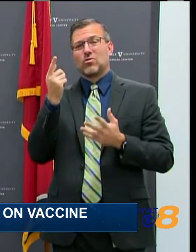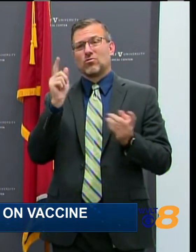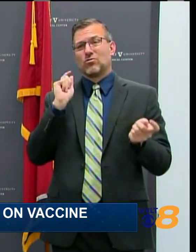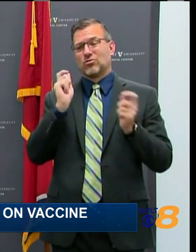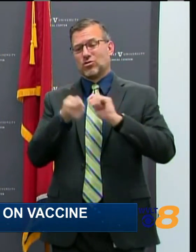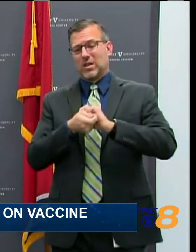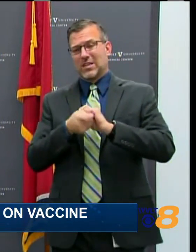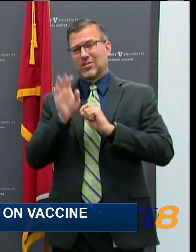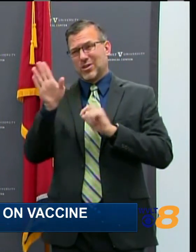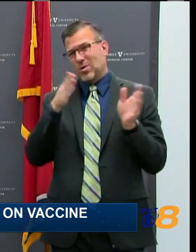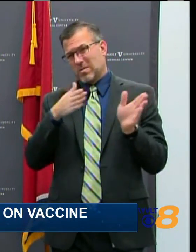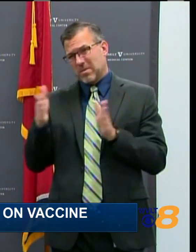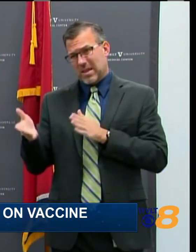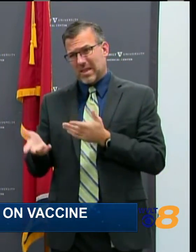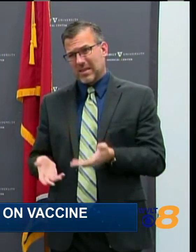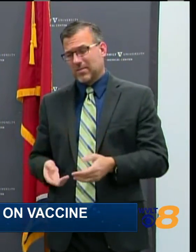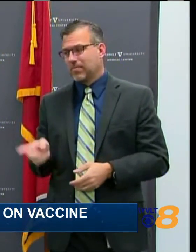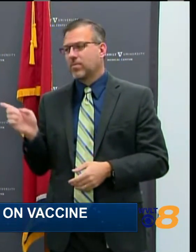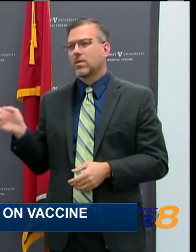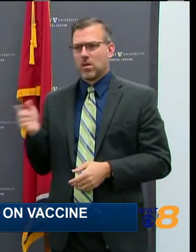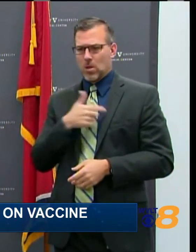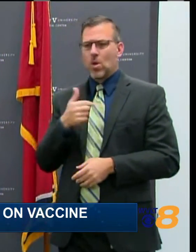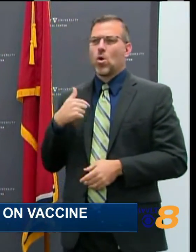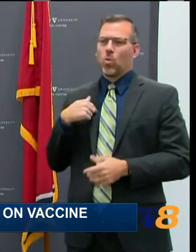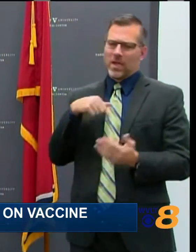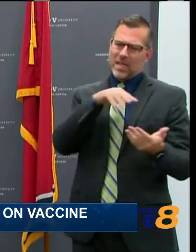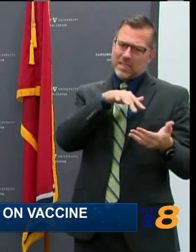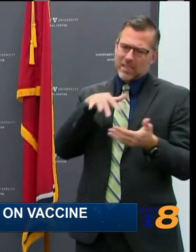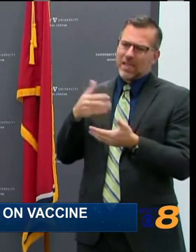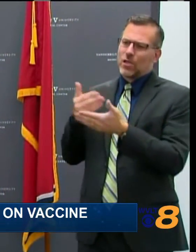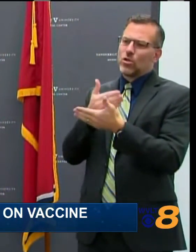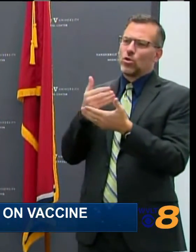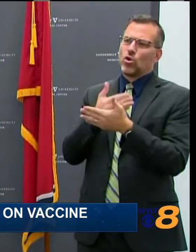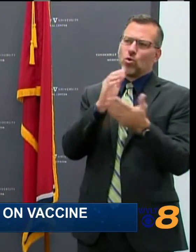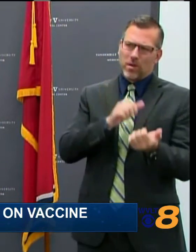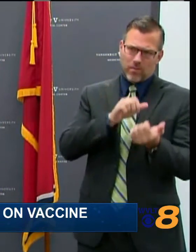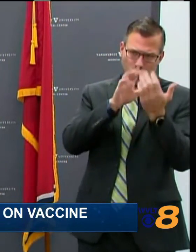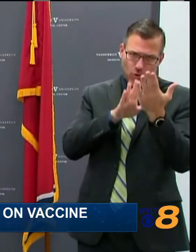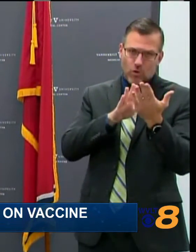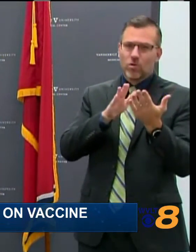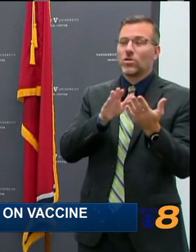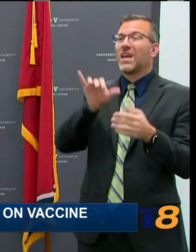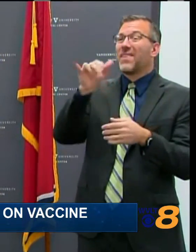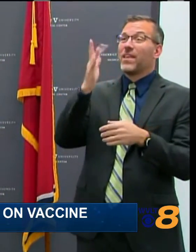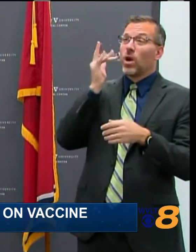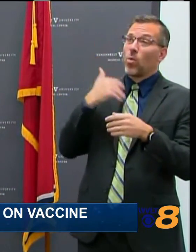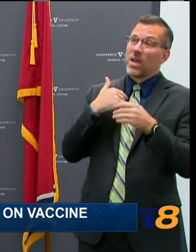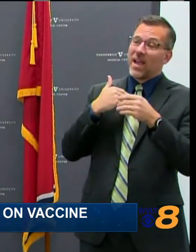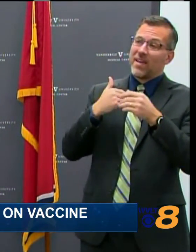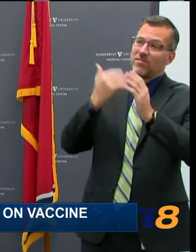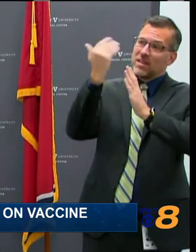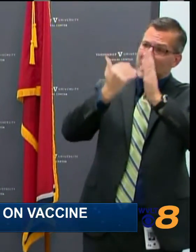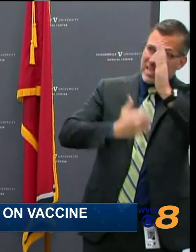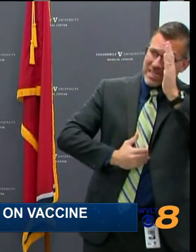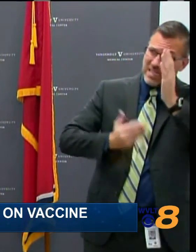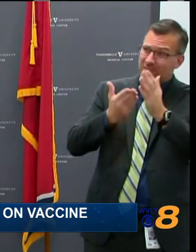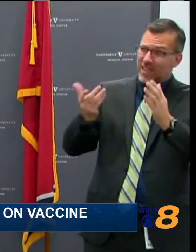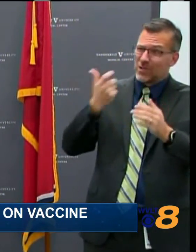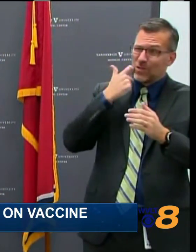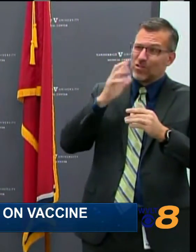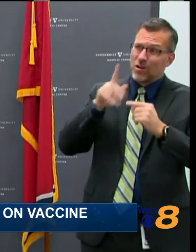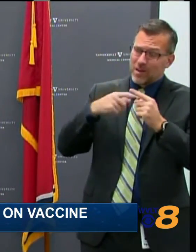We look at and consider new strategies and new opportunities to serve. That's why we have that long list of things that we just talked about.